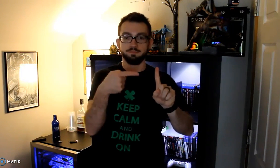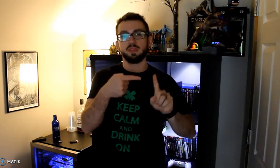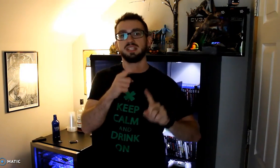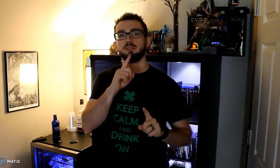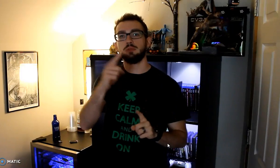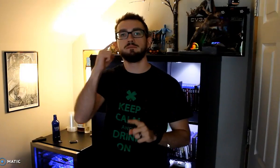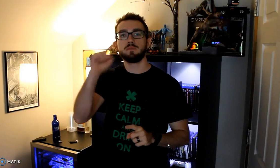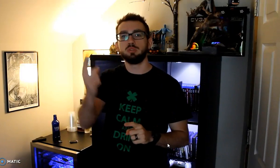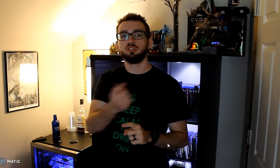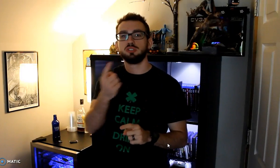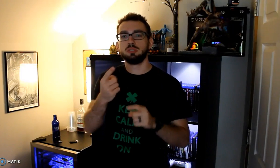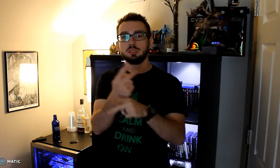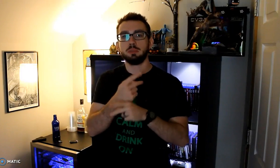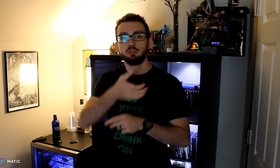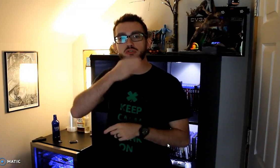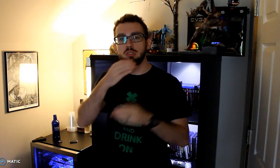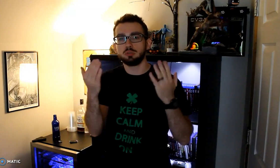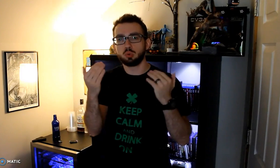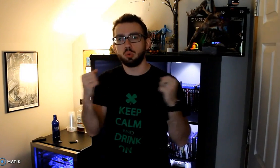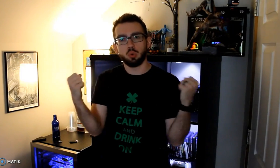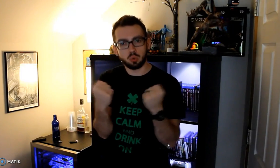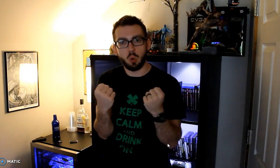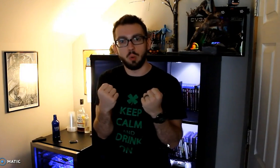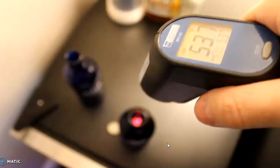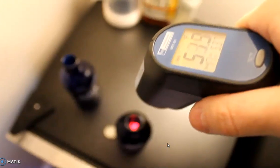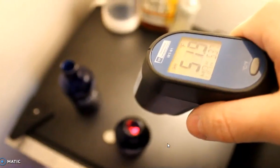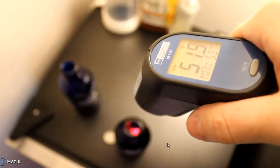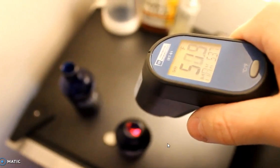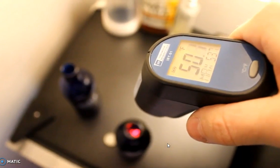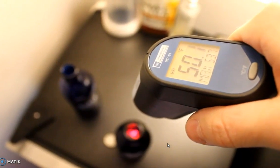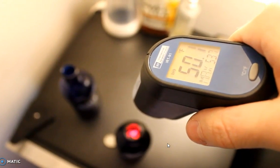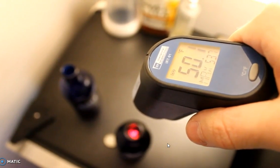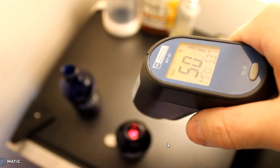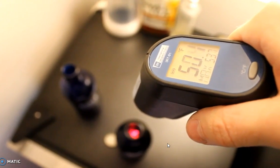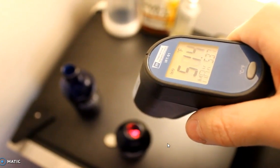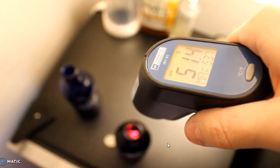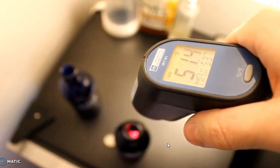So if you want a beverage cooler to keep your drinks cold,